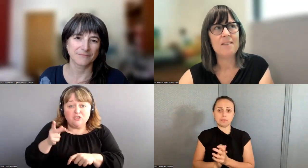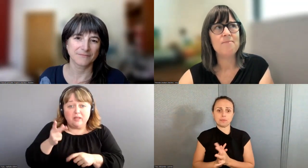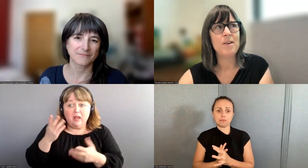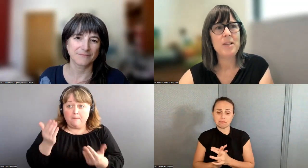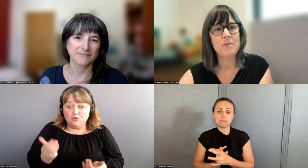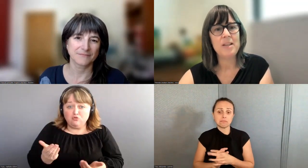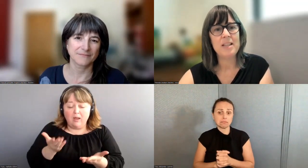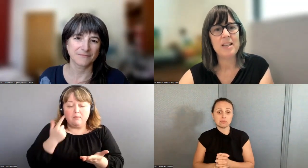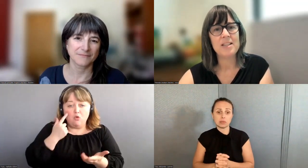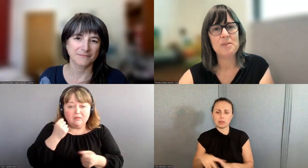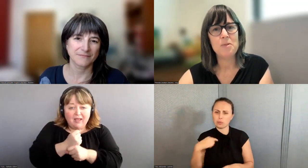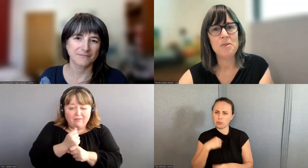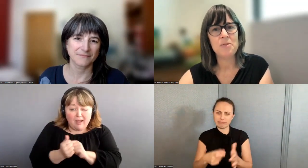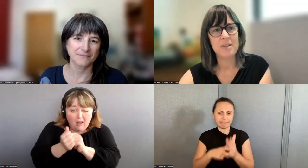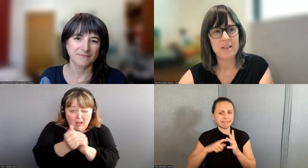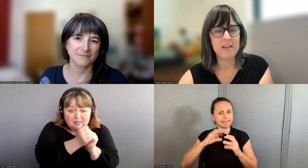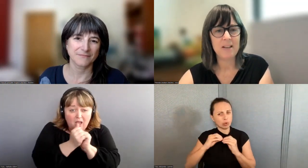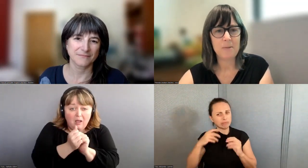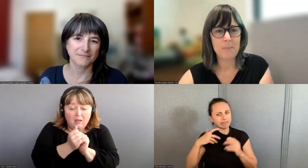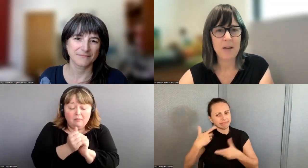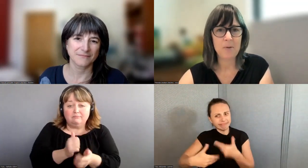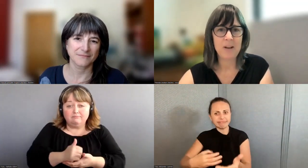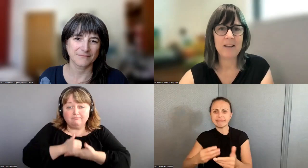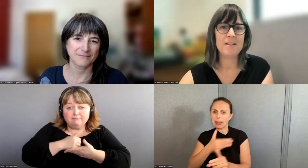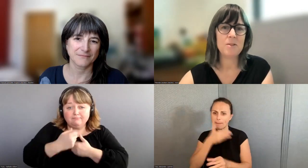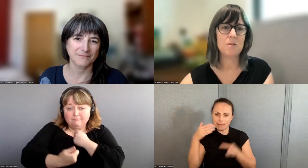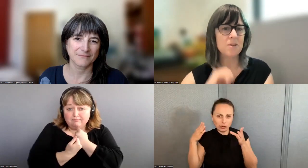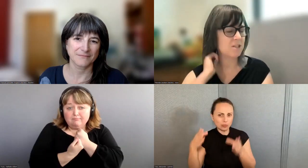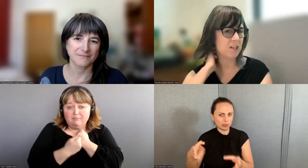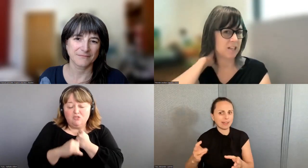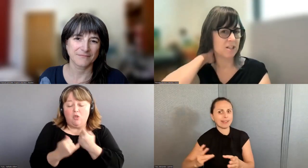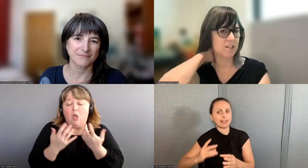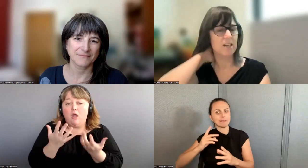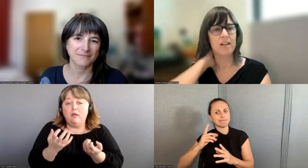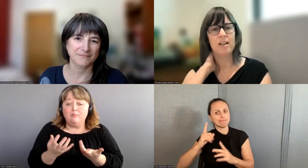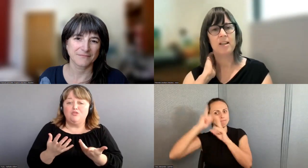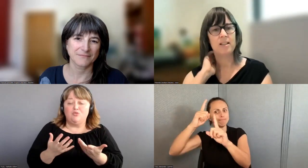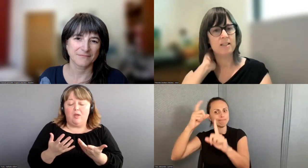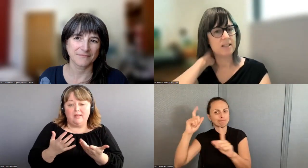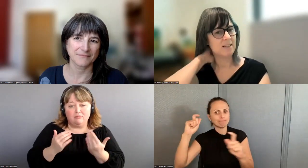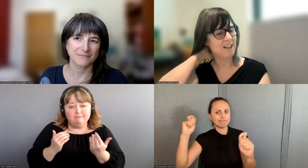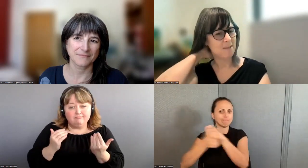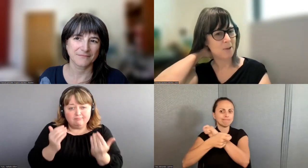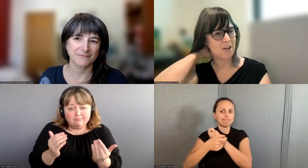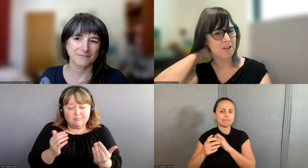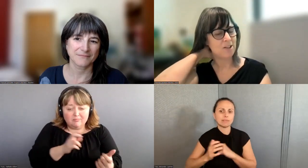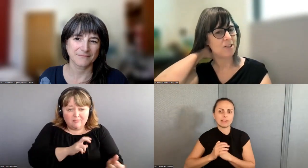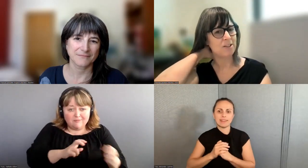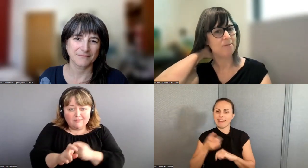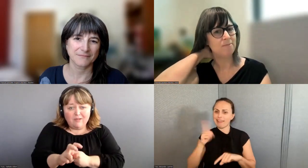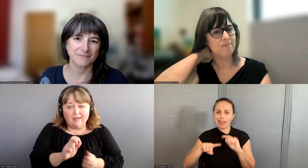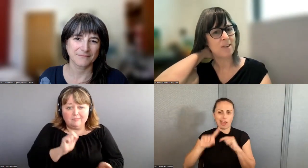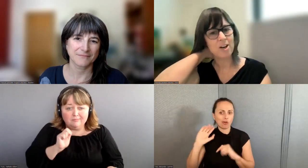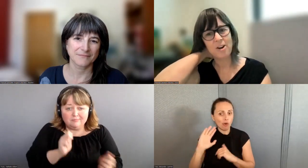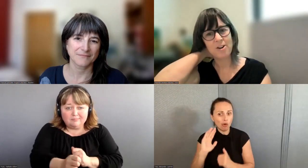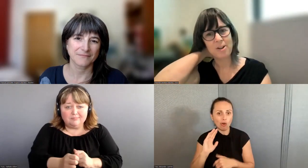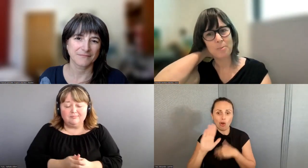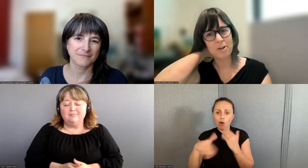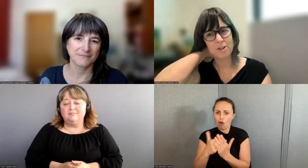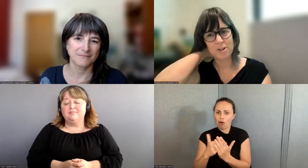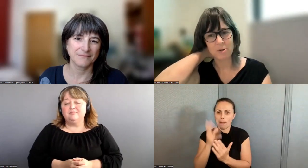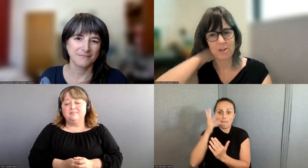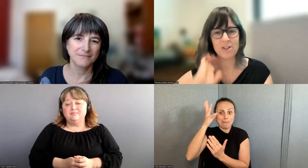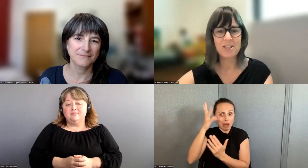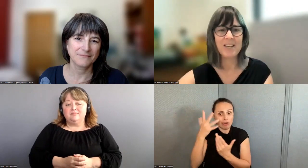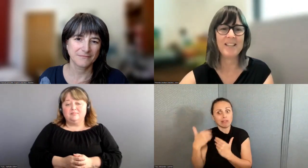yeah, we need things to move in a better way towards change. It can't be all on our already